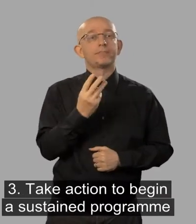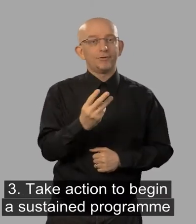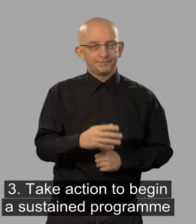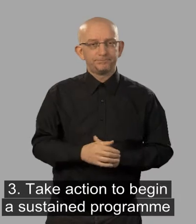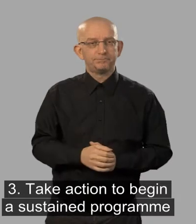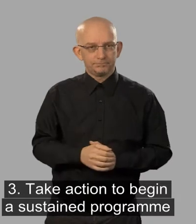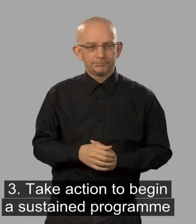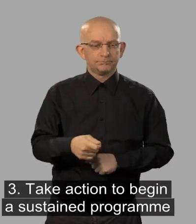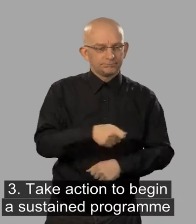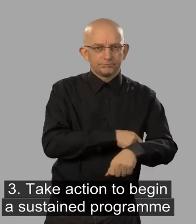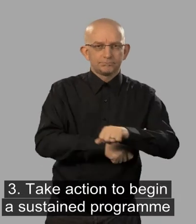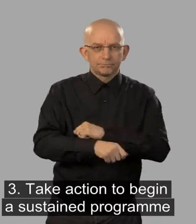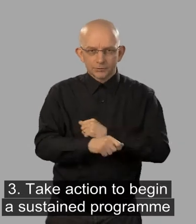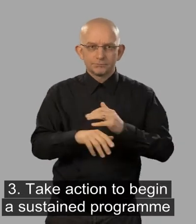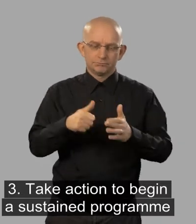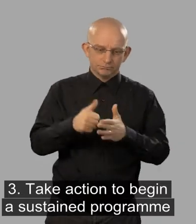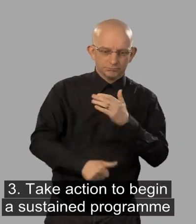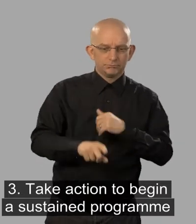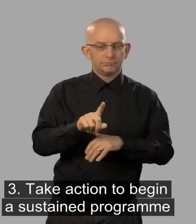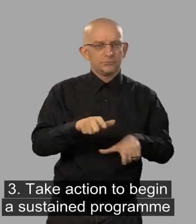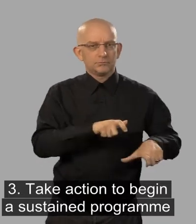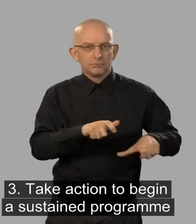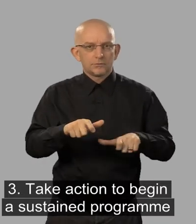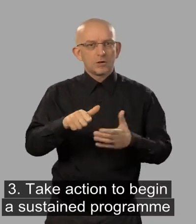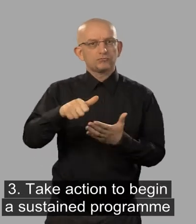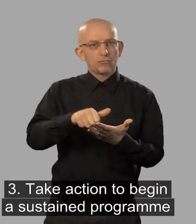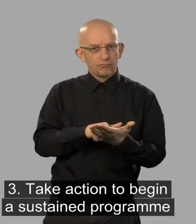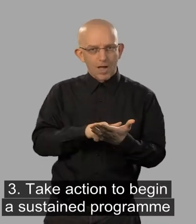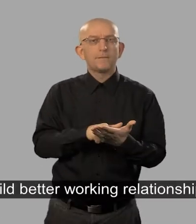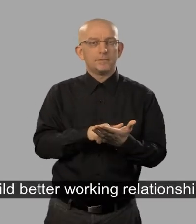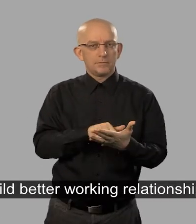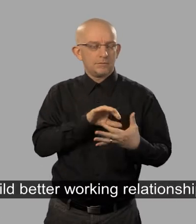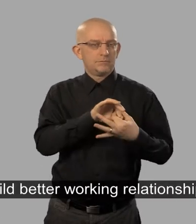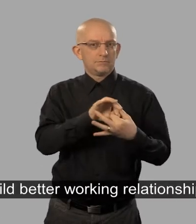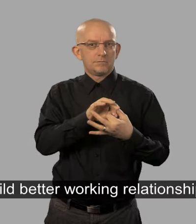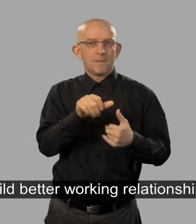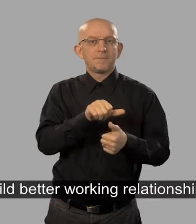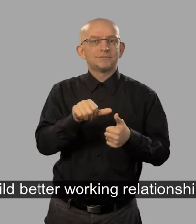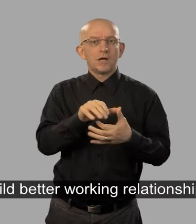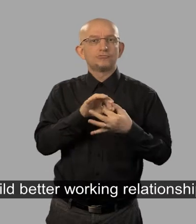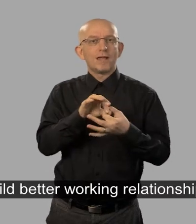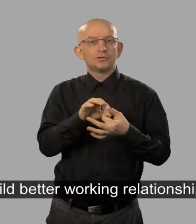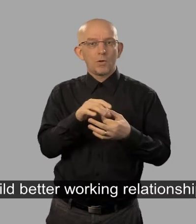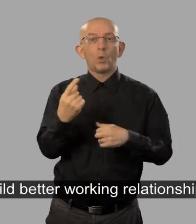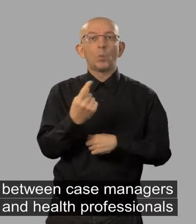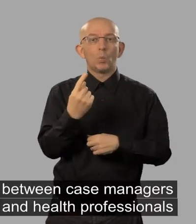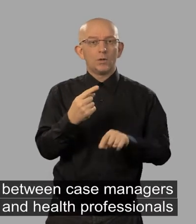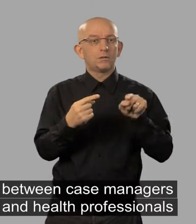3. Take action to begin a sustained programme to build better working relationships between case